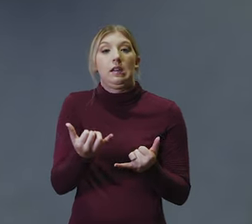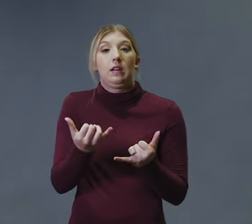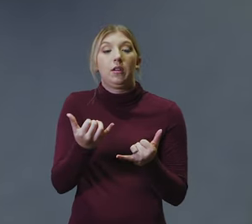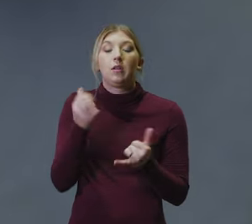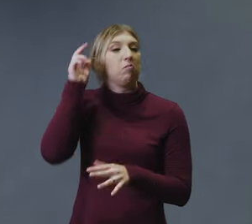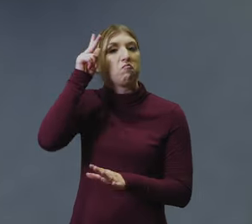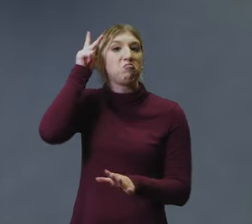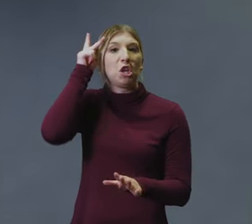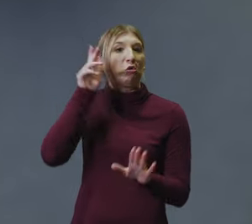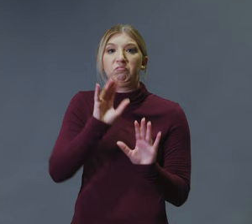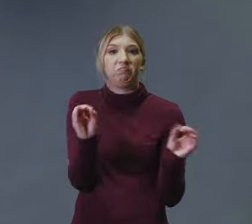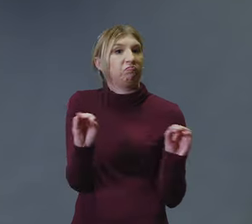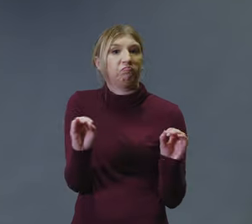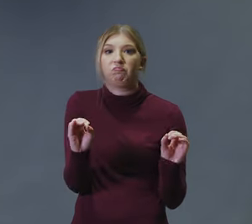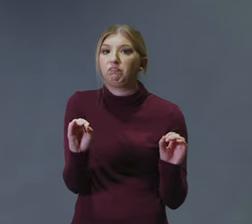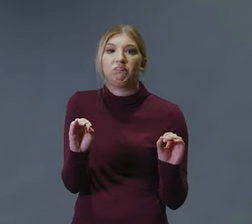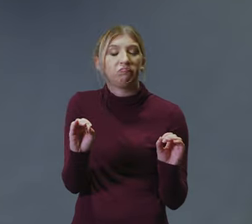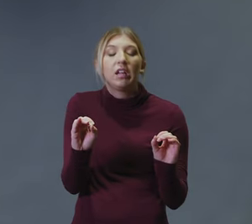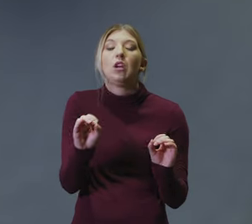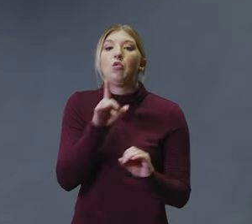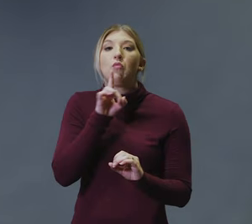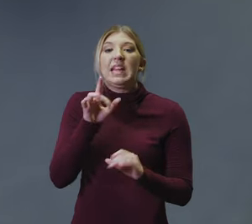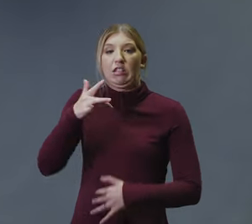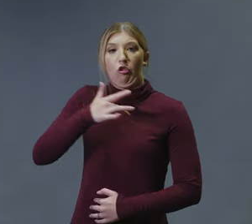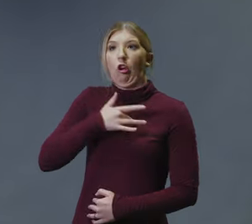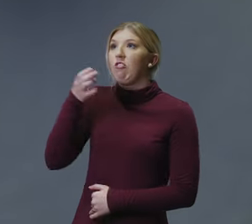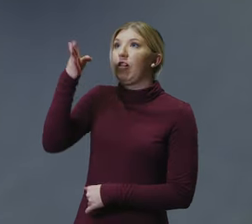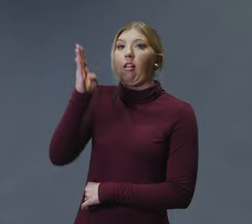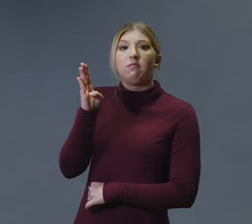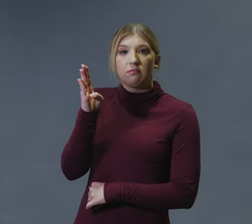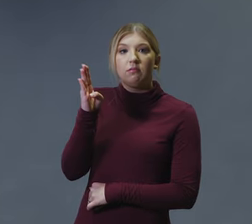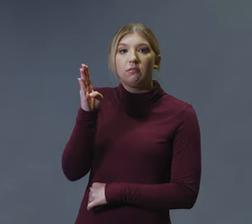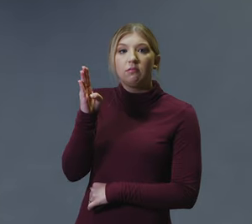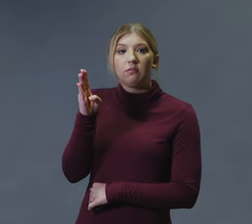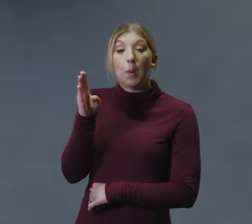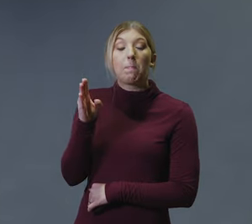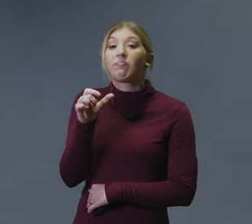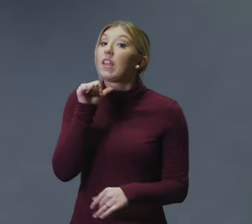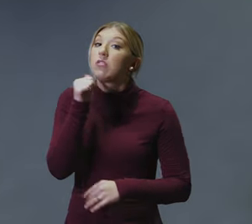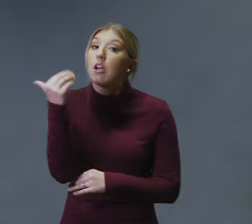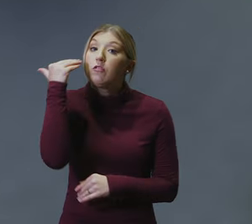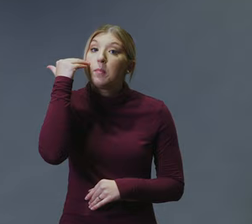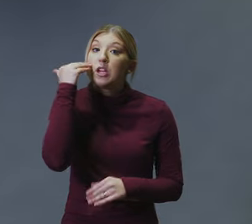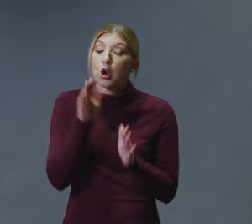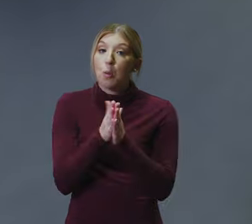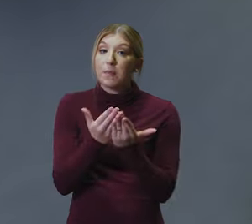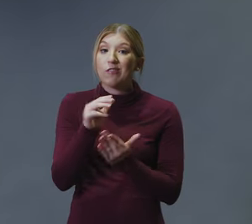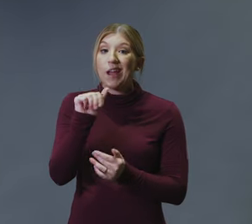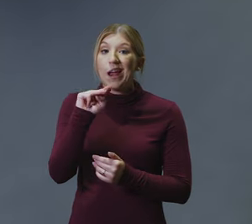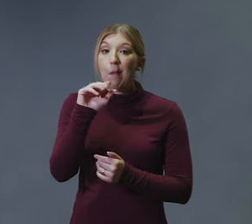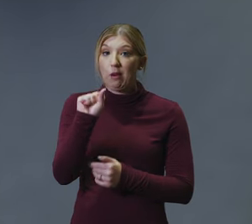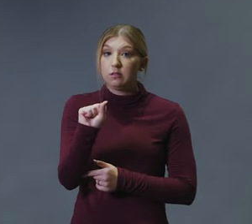not political in the least. It marks the heart of God. Now, if you're not familiar with the book of Amos,